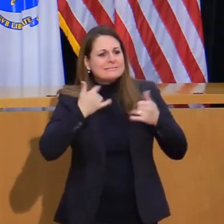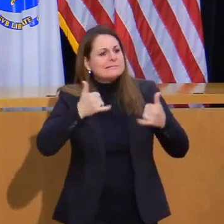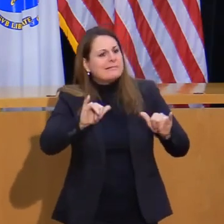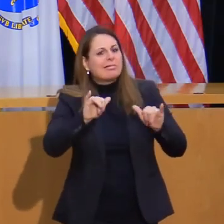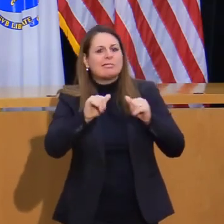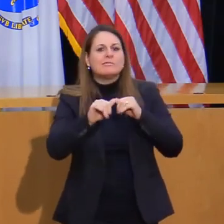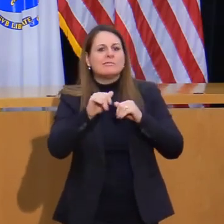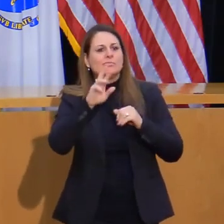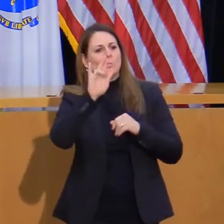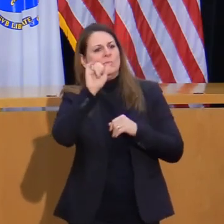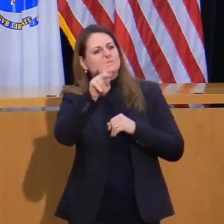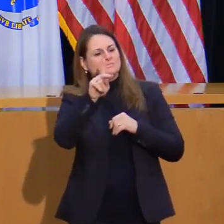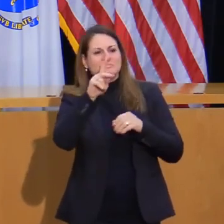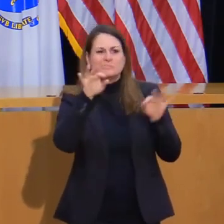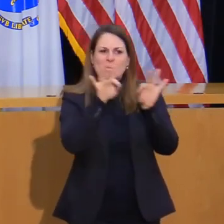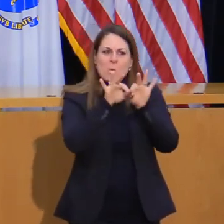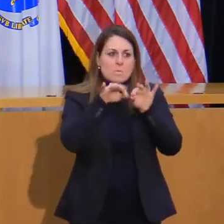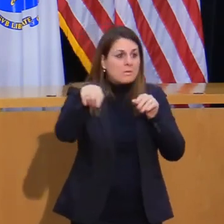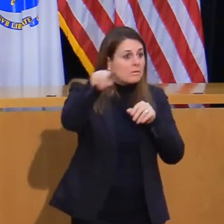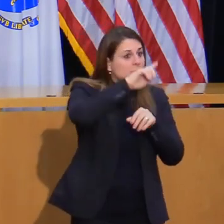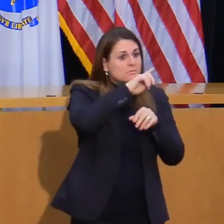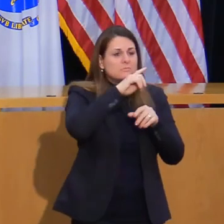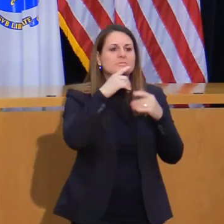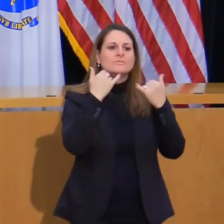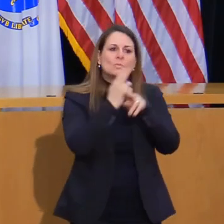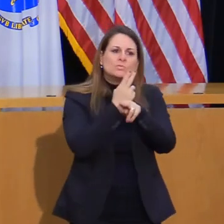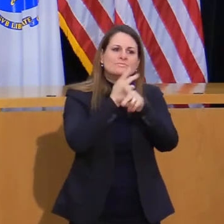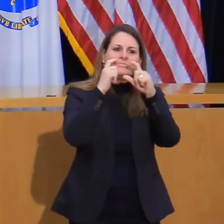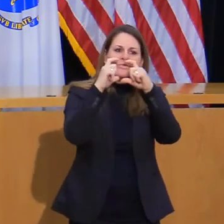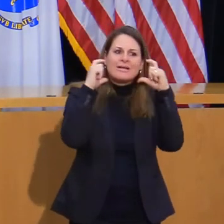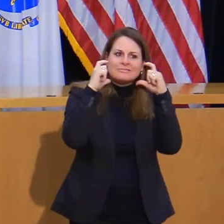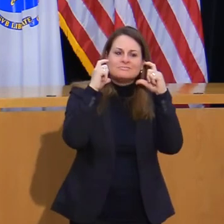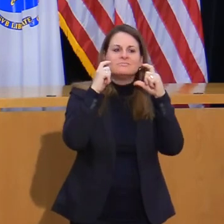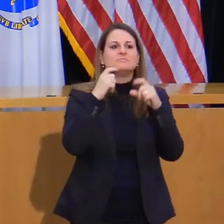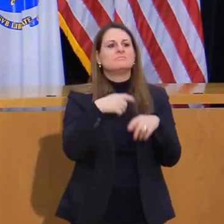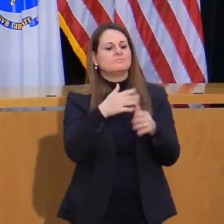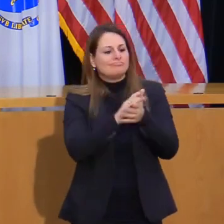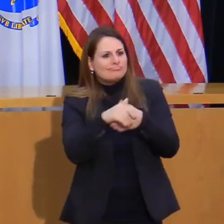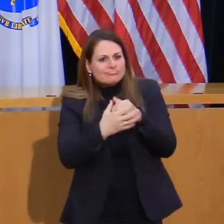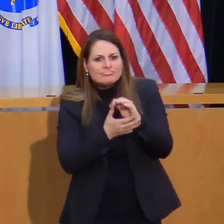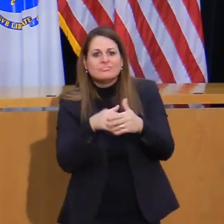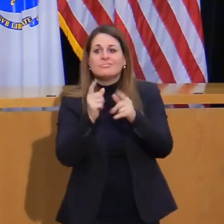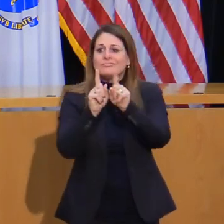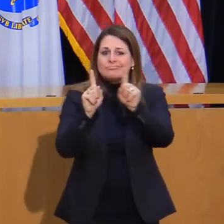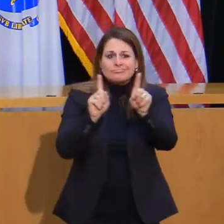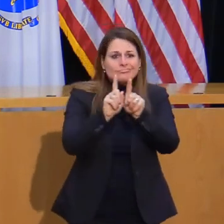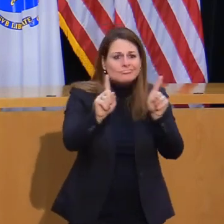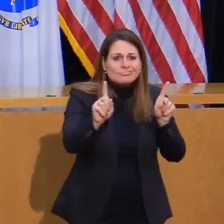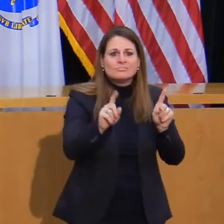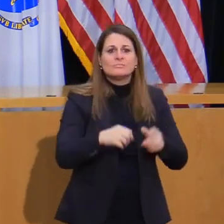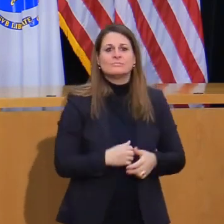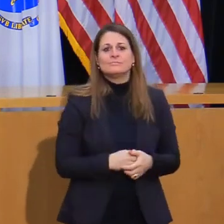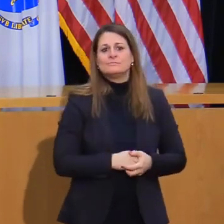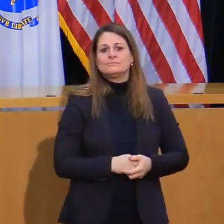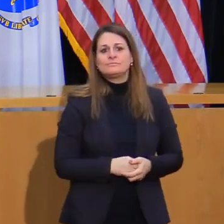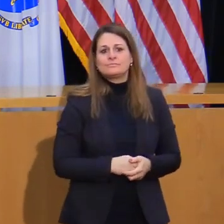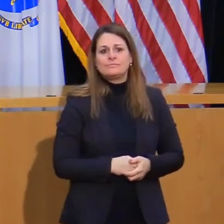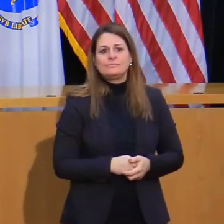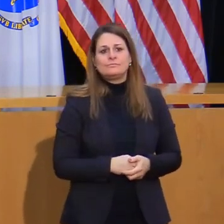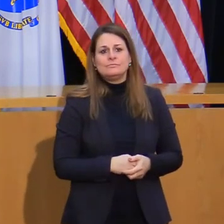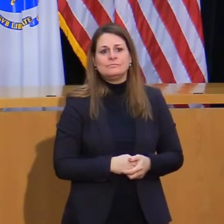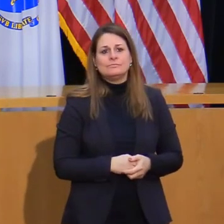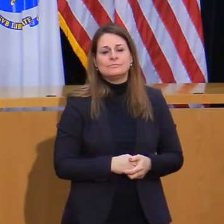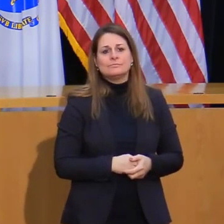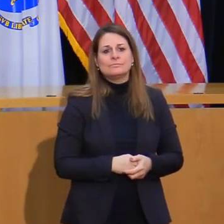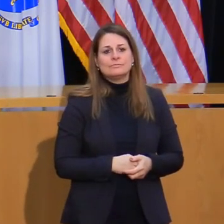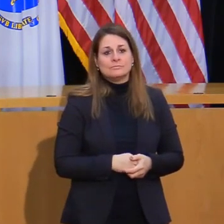strategies and not let down their guard. As a reminder, our mask order and many of the industry safety guidelines